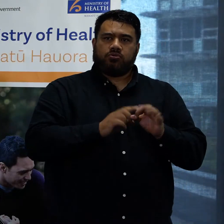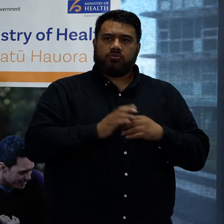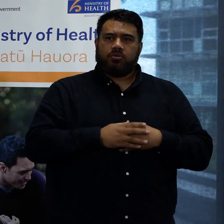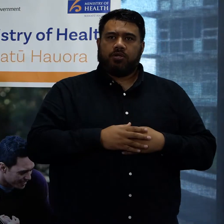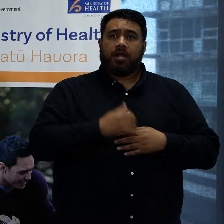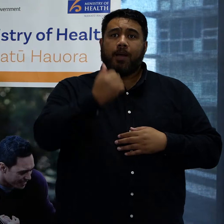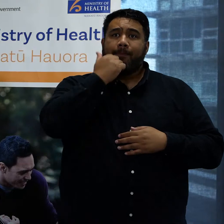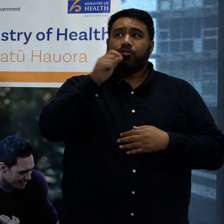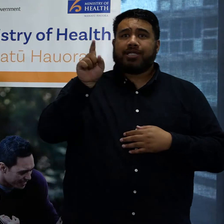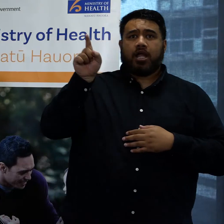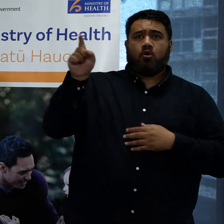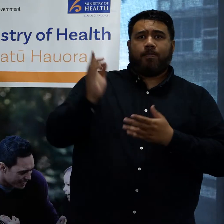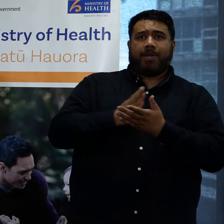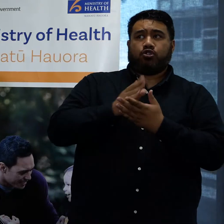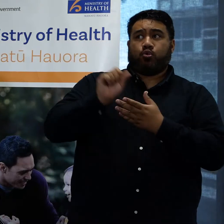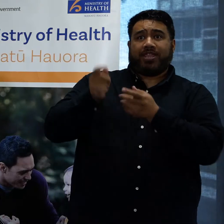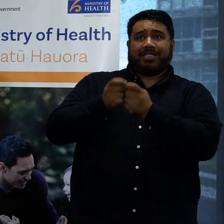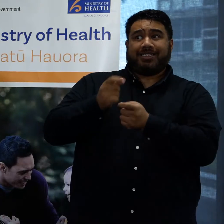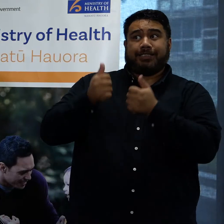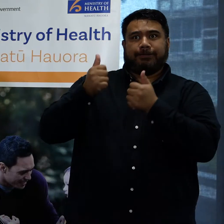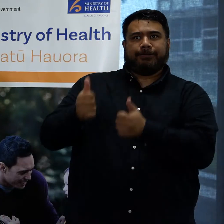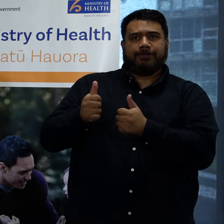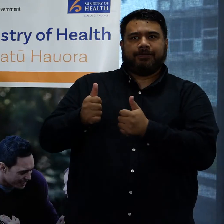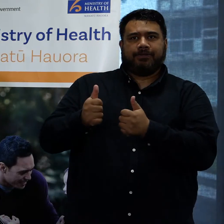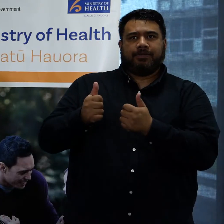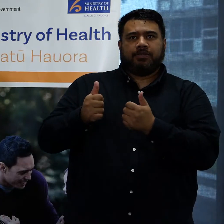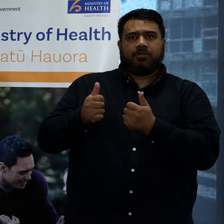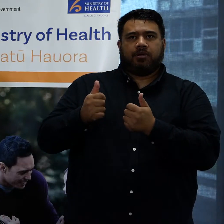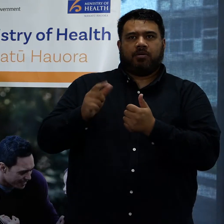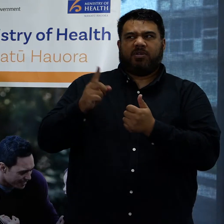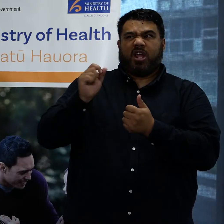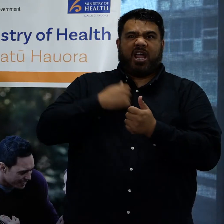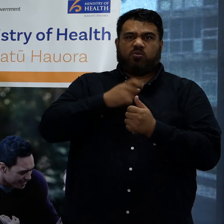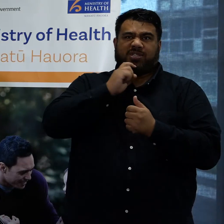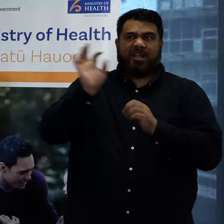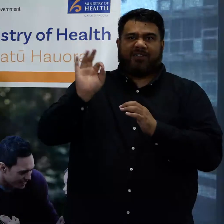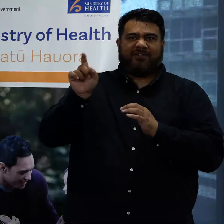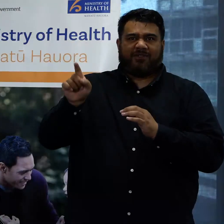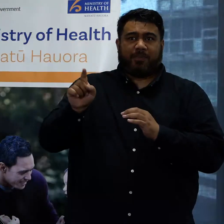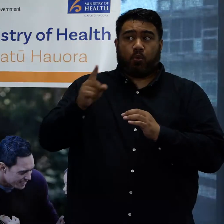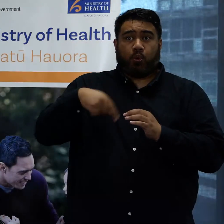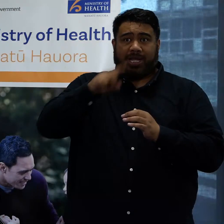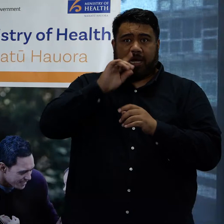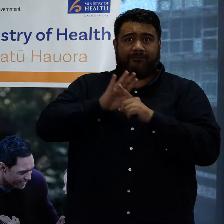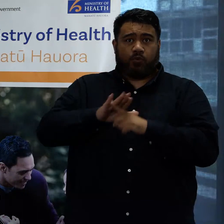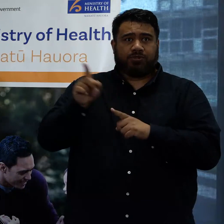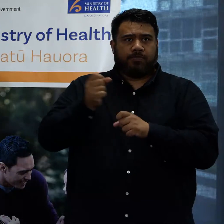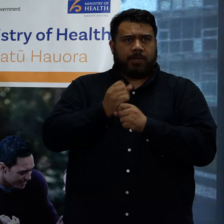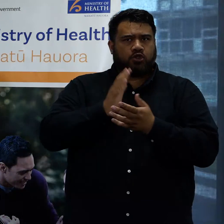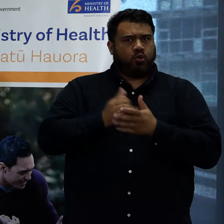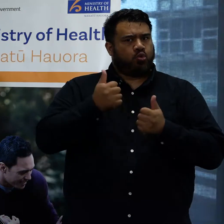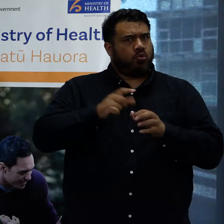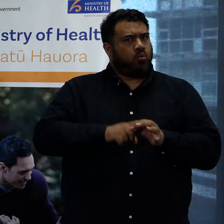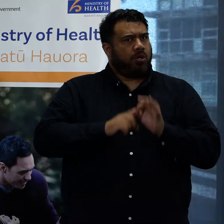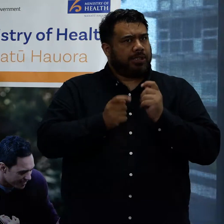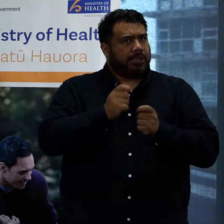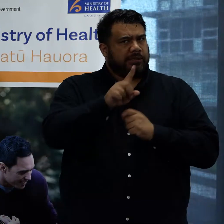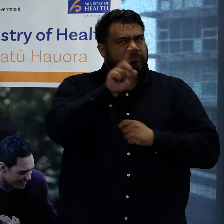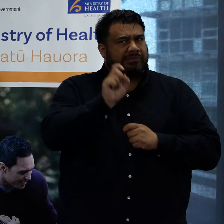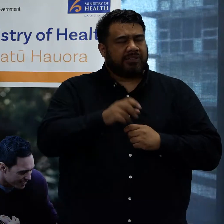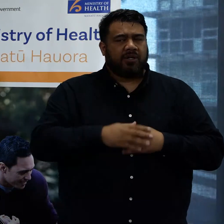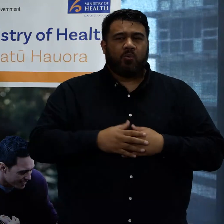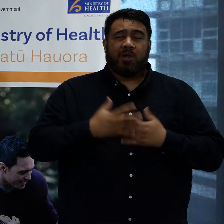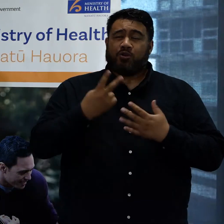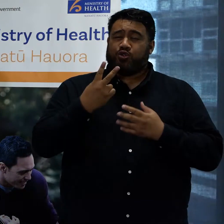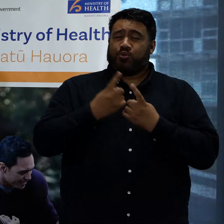in Moscow is rigorous enough, or no, because it's not our people there on the ground? So 2 comments on that.